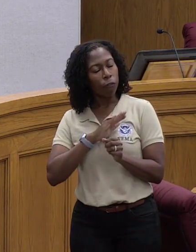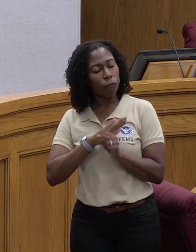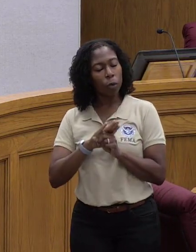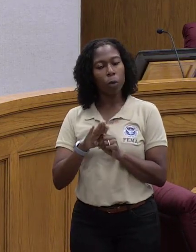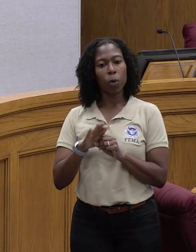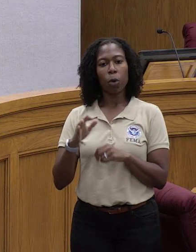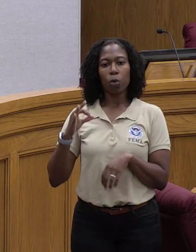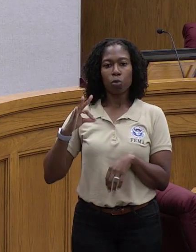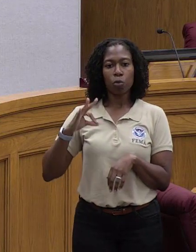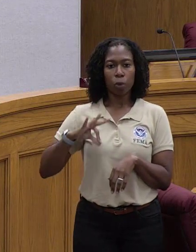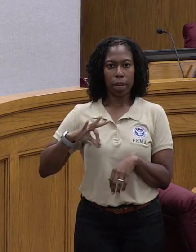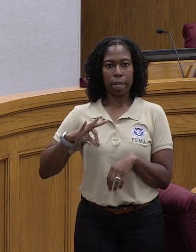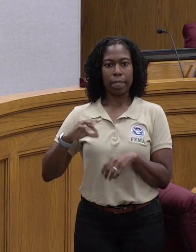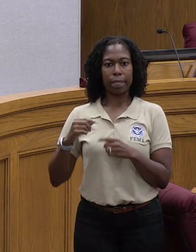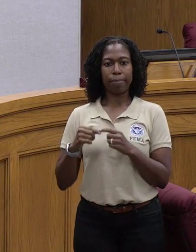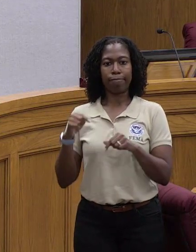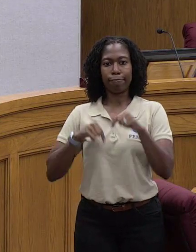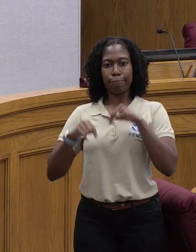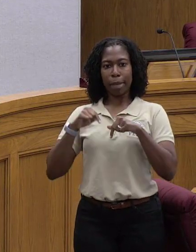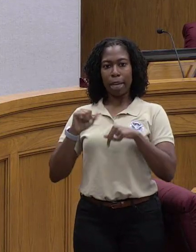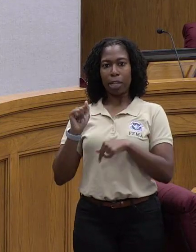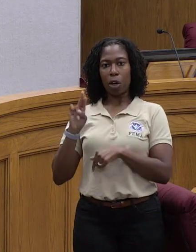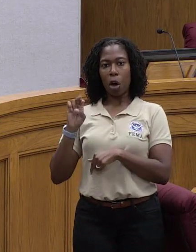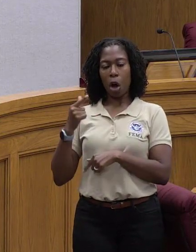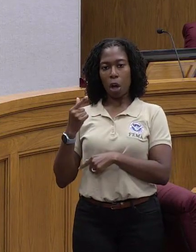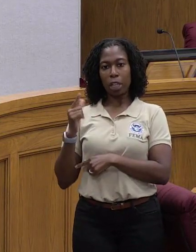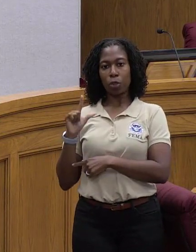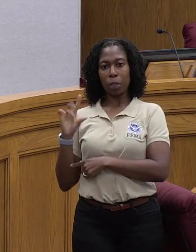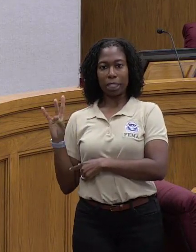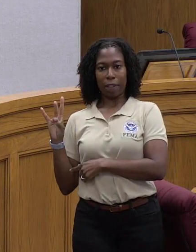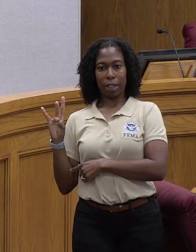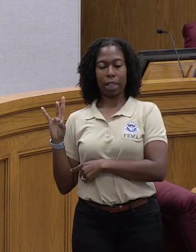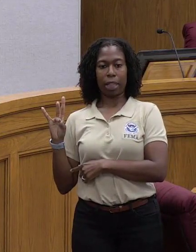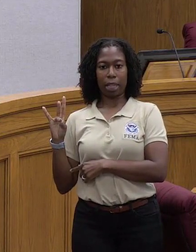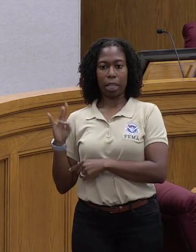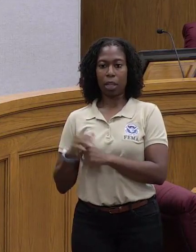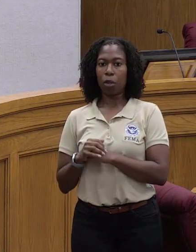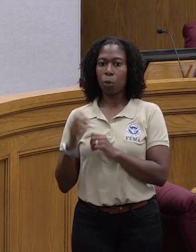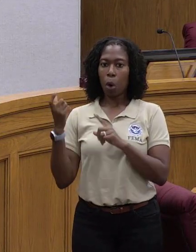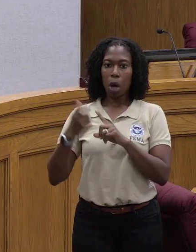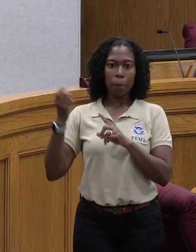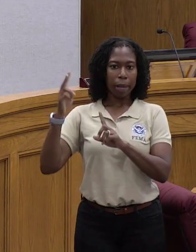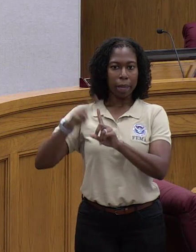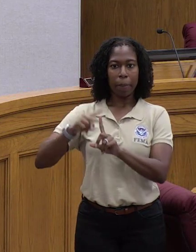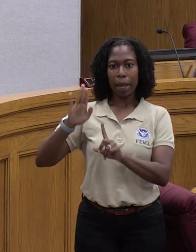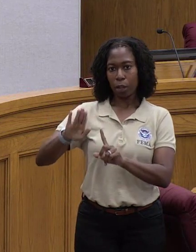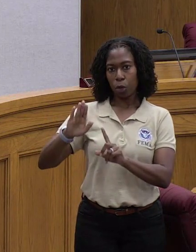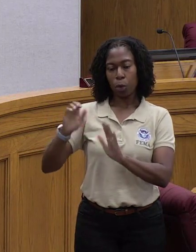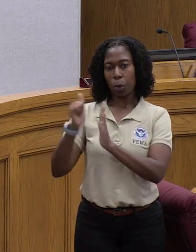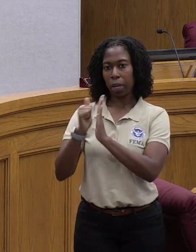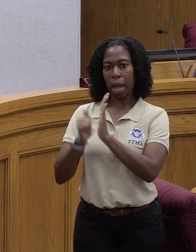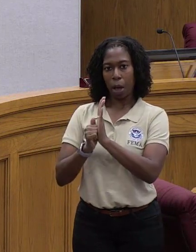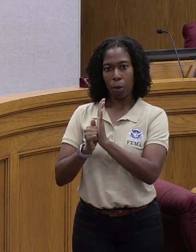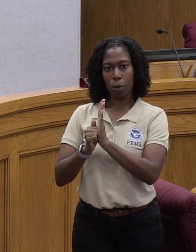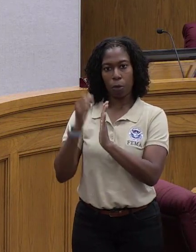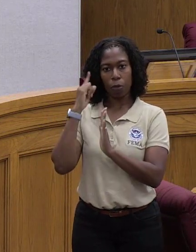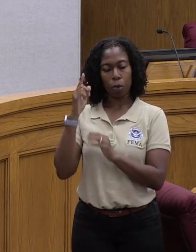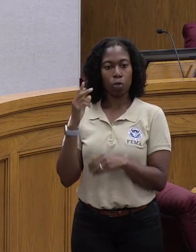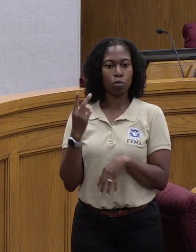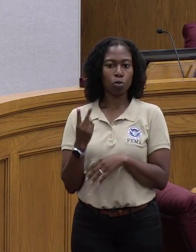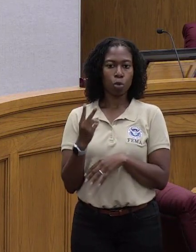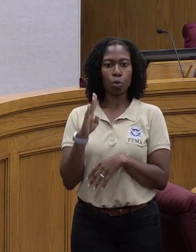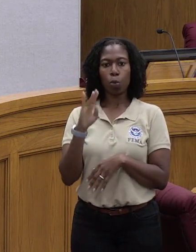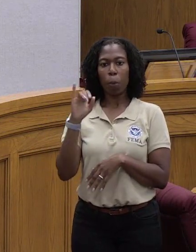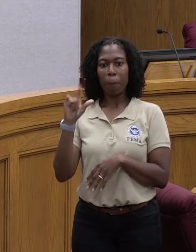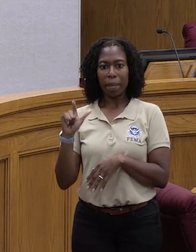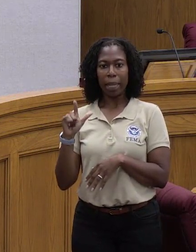to August 27th. The credit will automatically be applied to customer accounts within 2 billing periods, and customers do not need